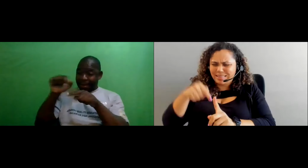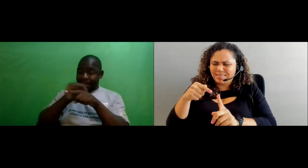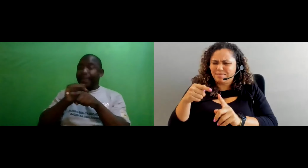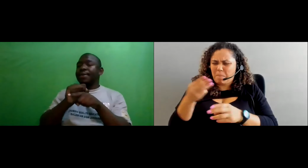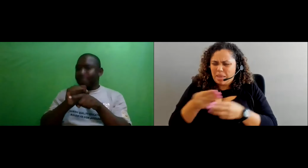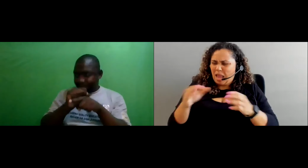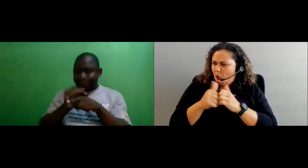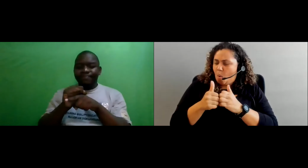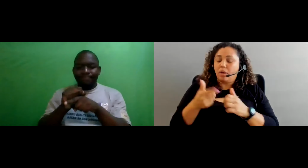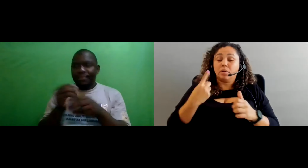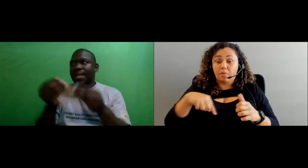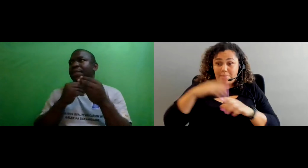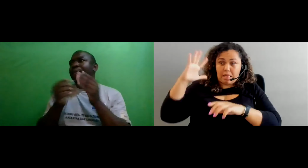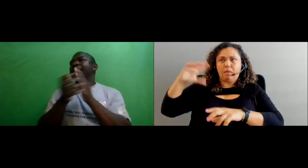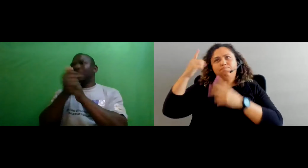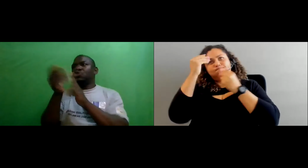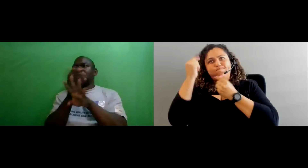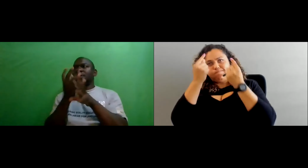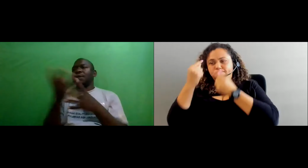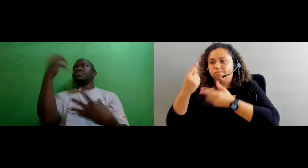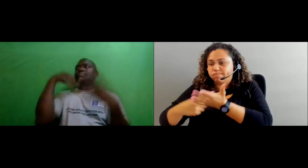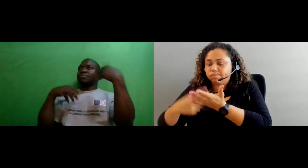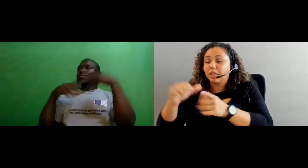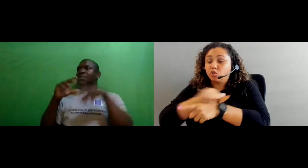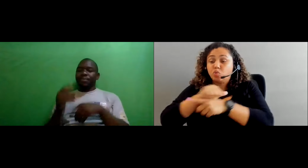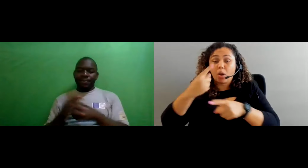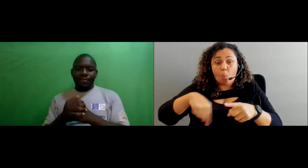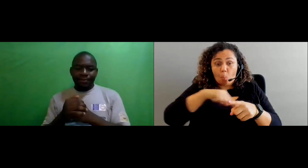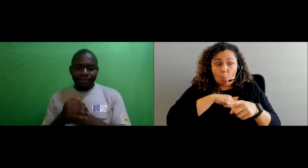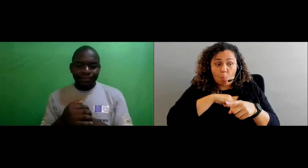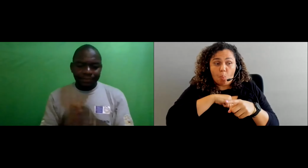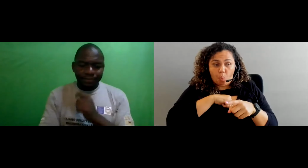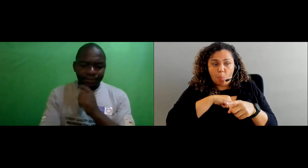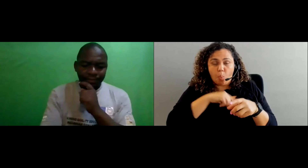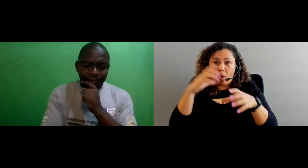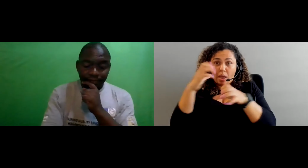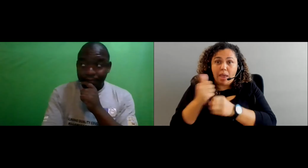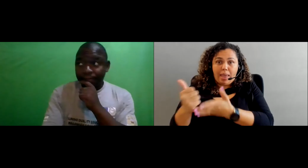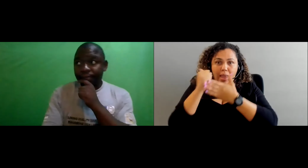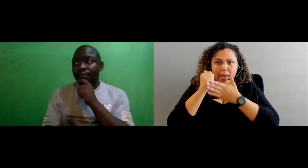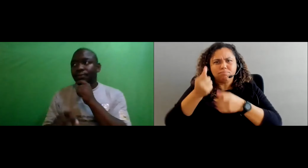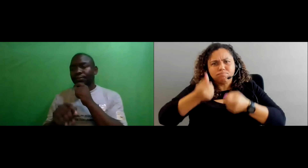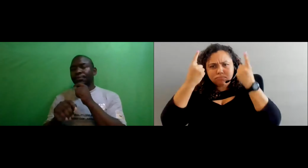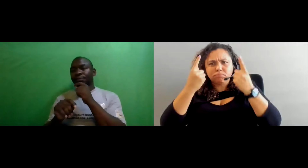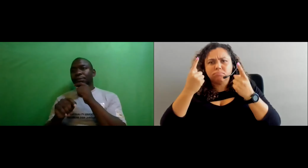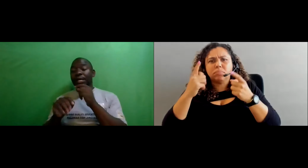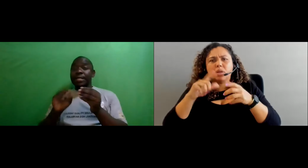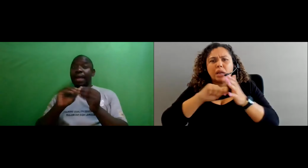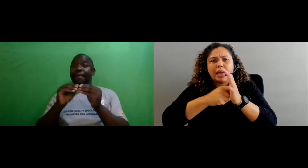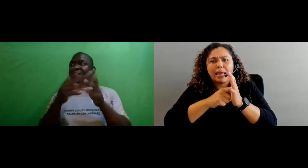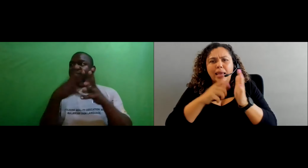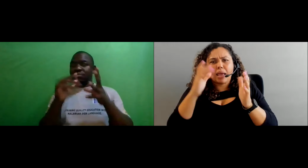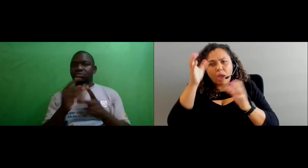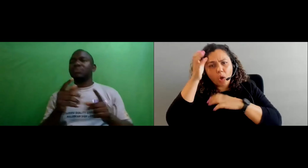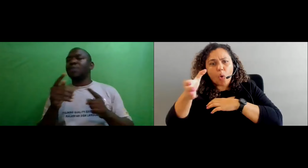materials. From that time, the training that we got helped us to understand the key concepts